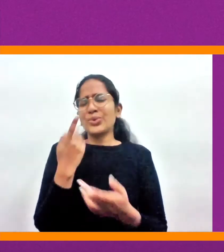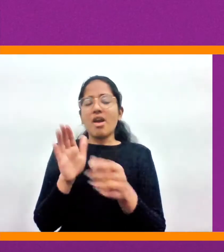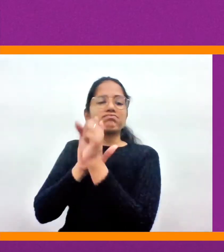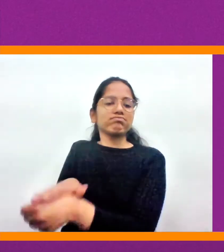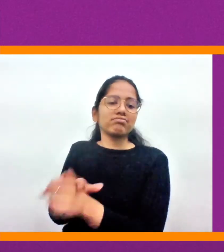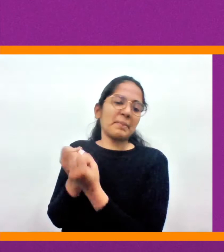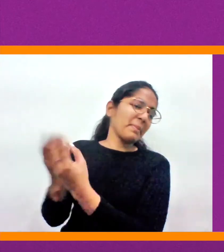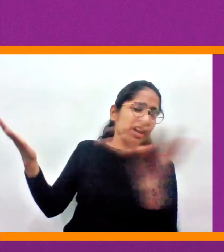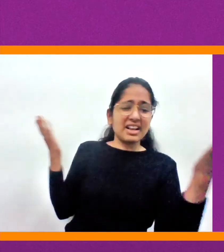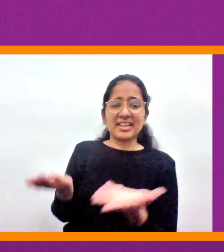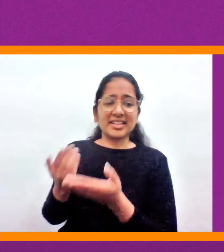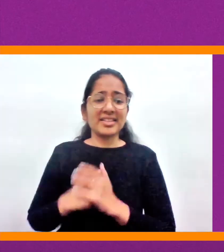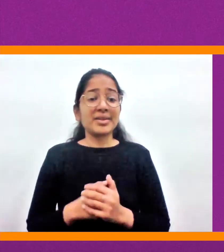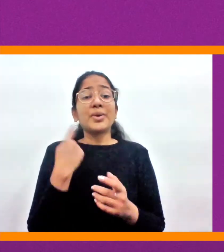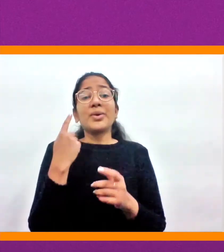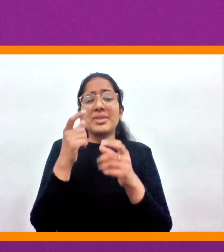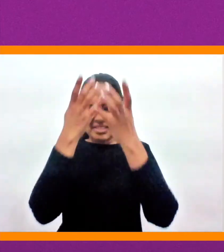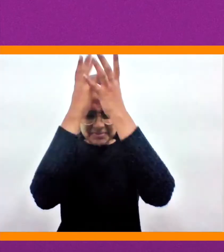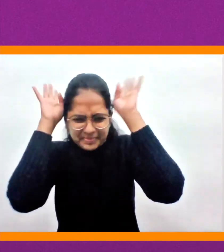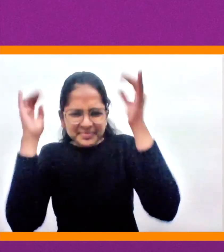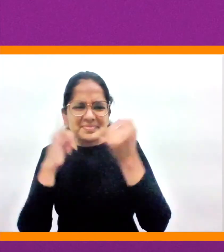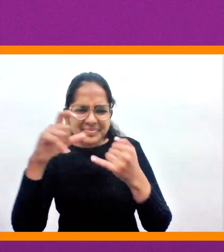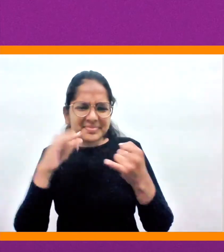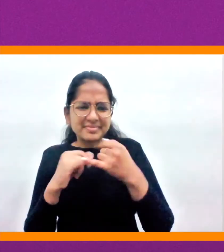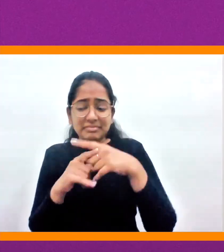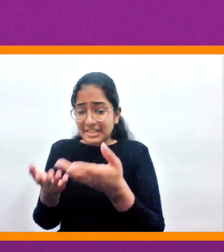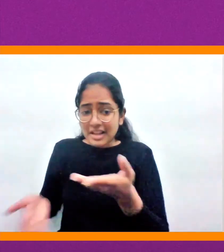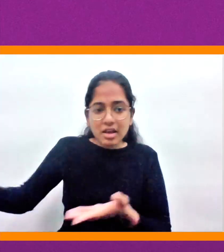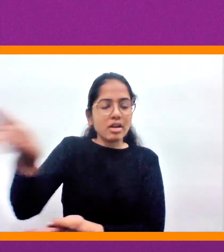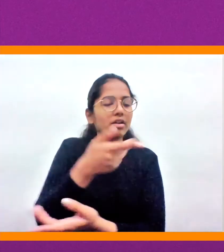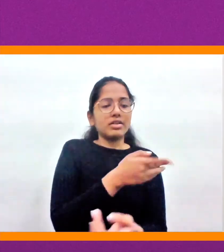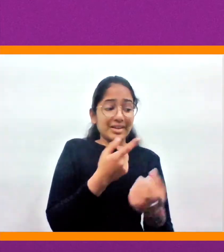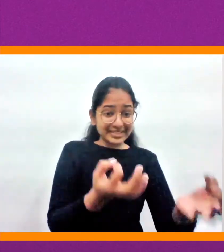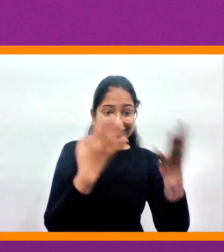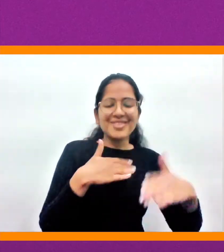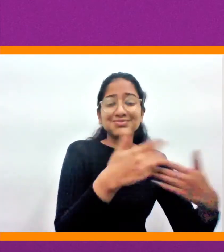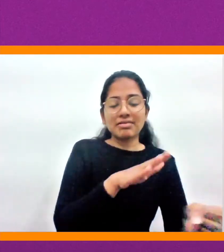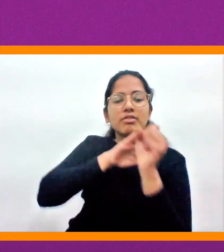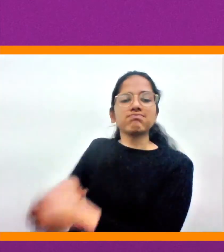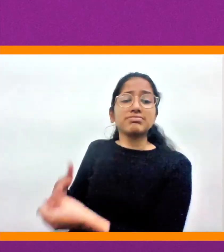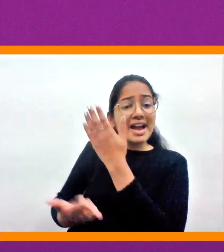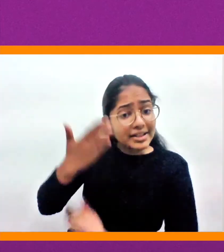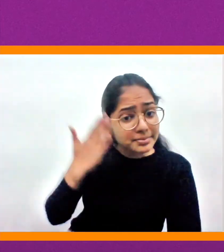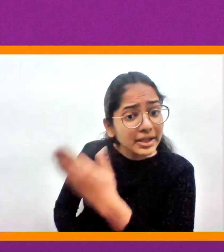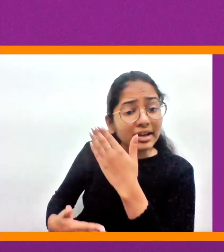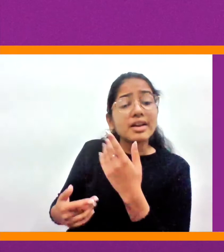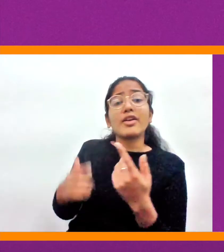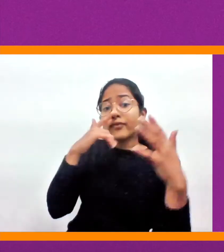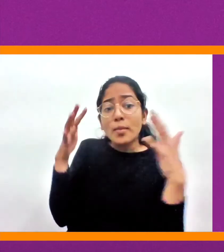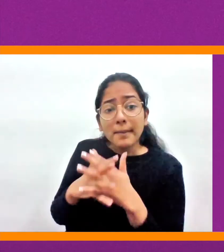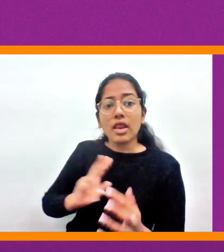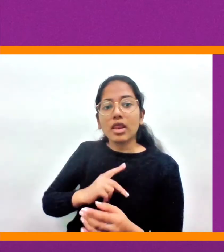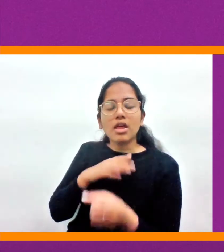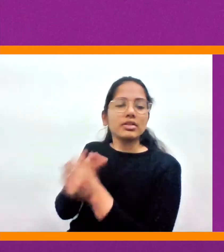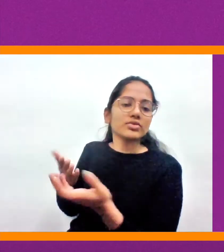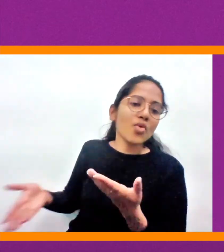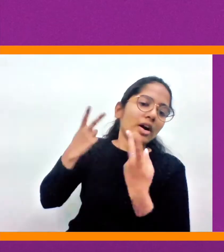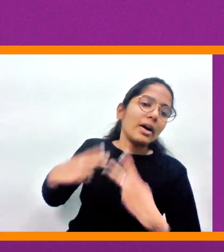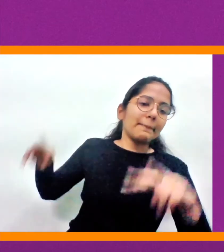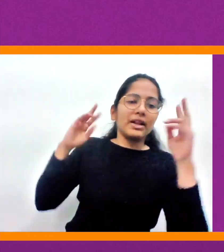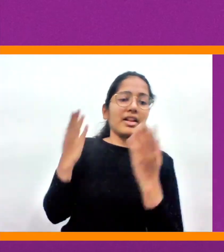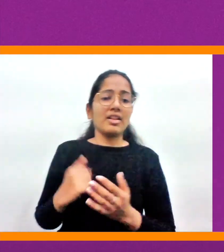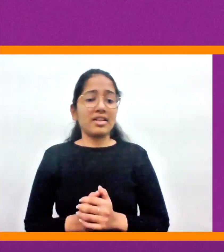our abilities to consent. There has been a tendency to think that all sex exists in a binary, that there is the good